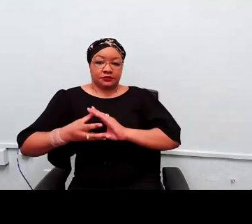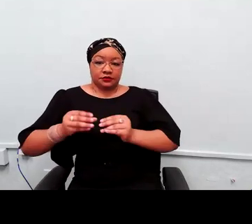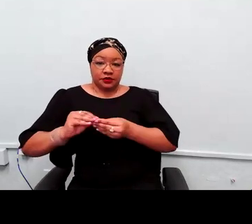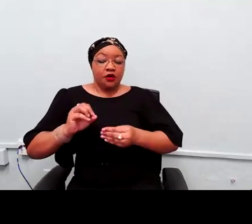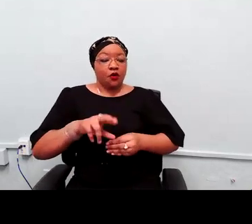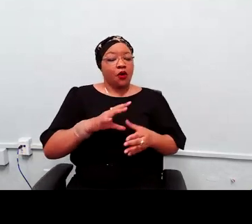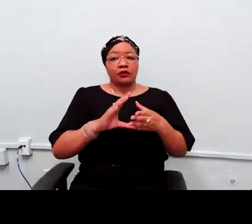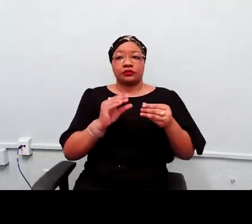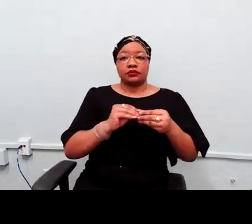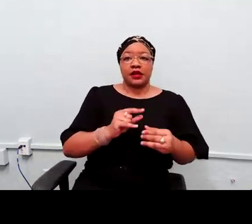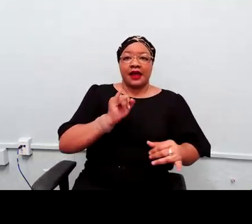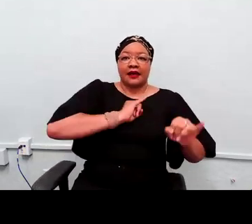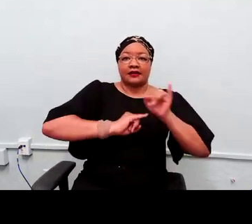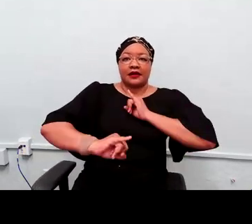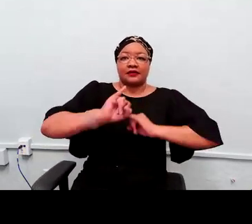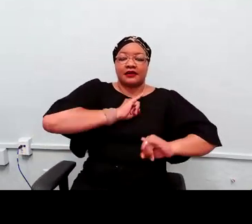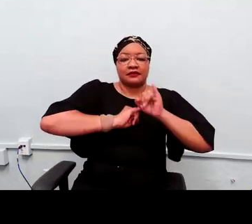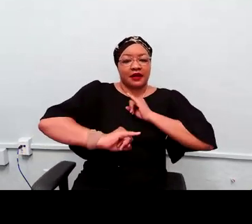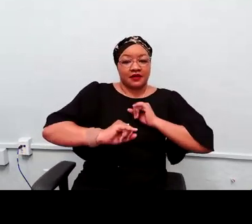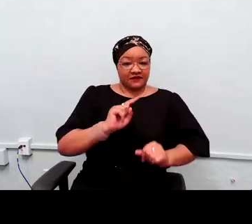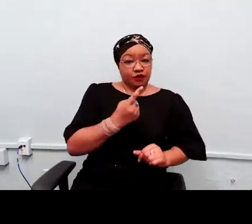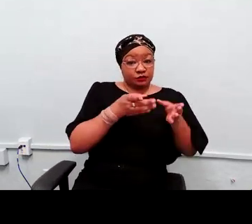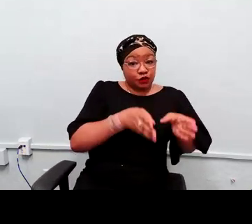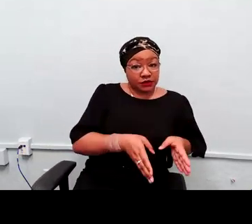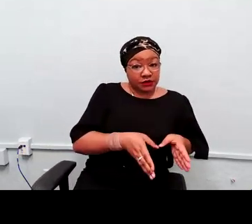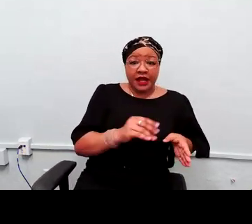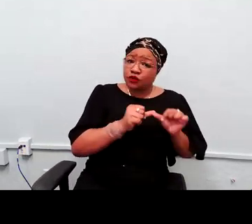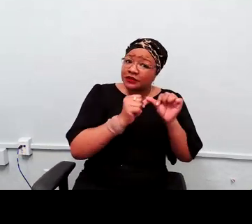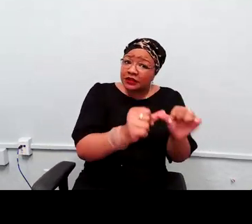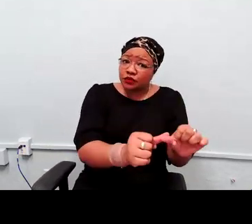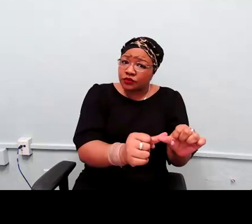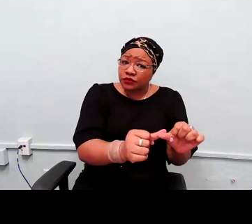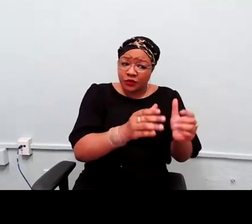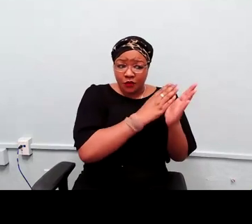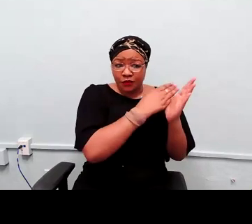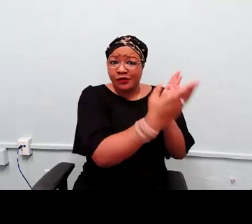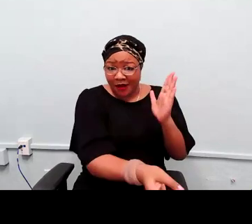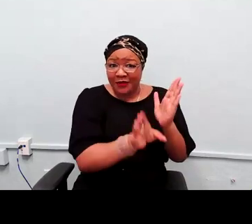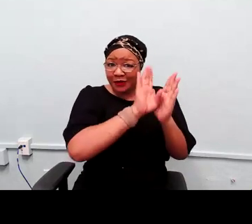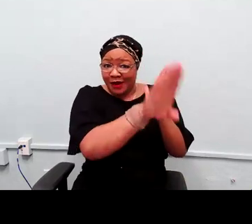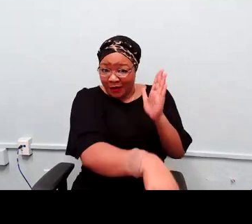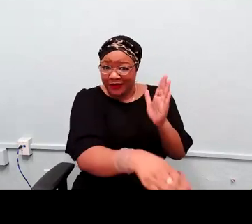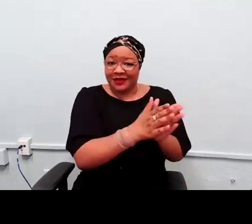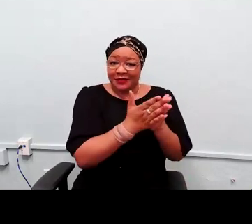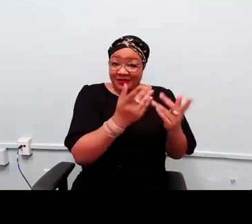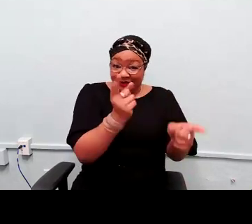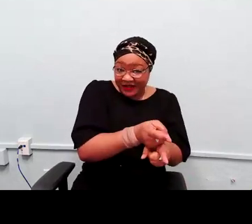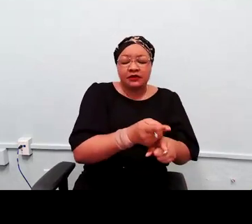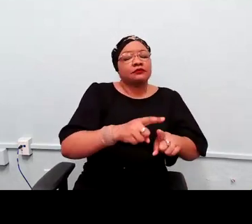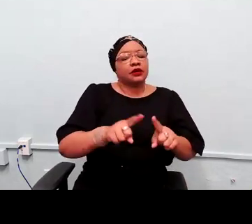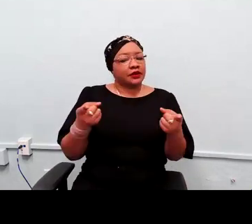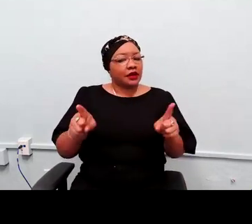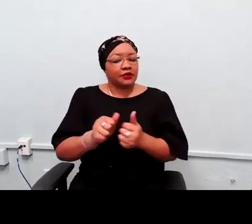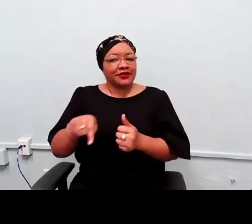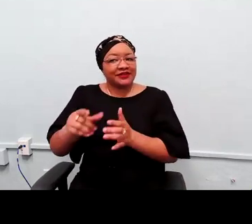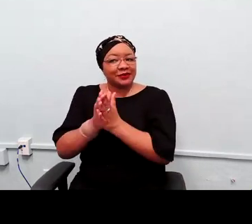person, right? And then you kind of stay with it. Like those are the unspoken rules. But what happened with this